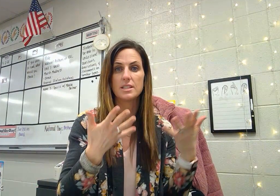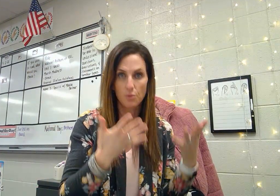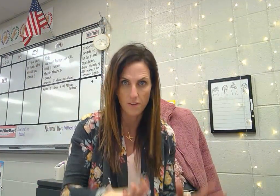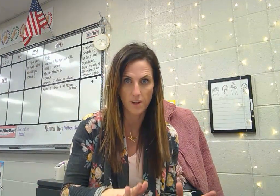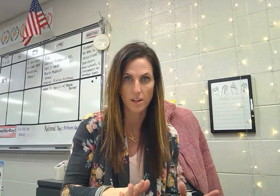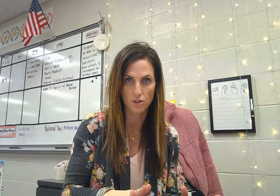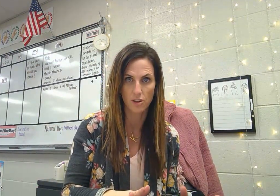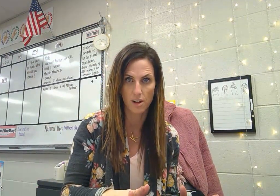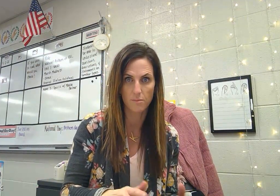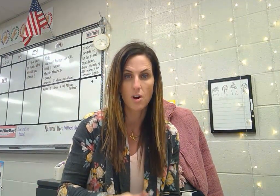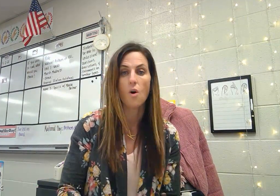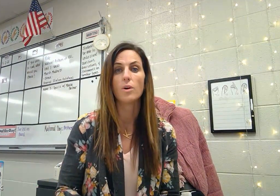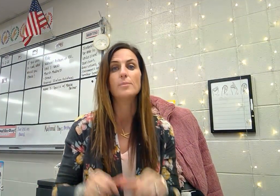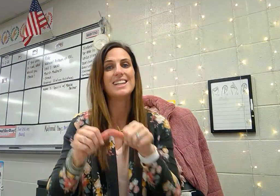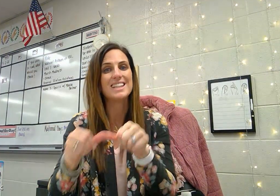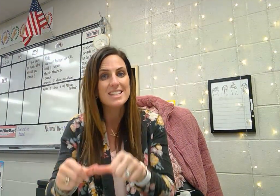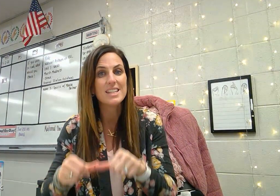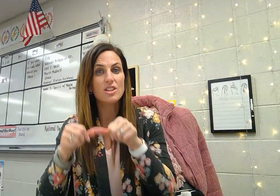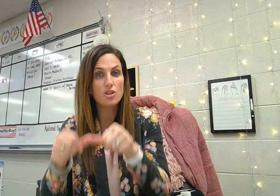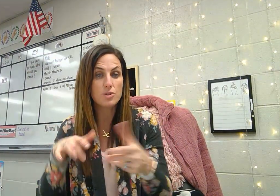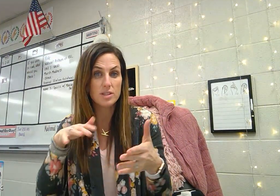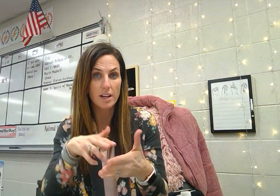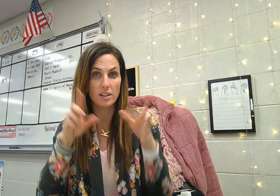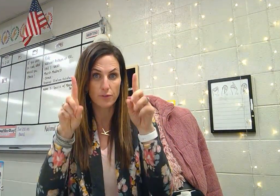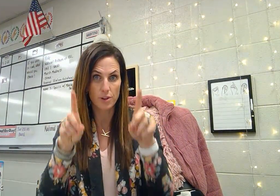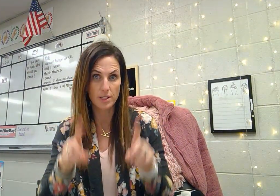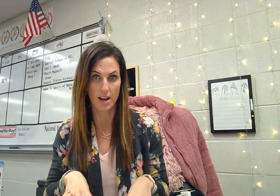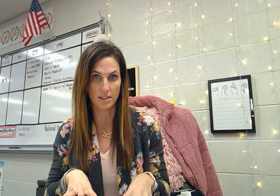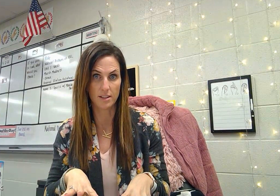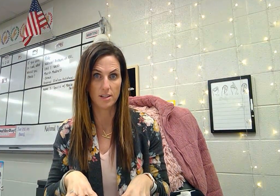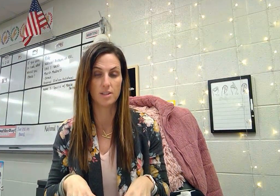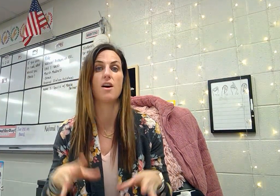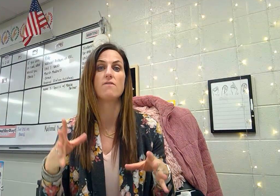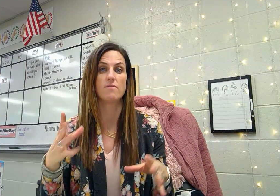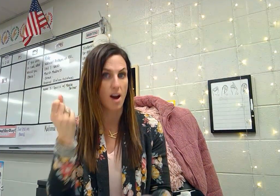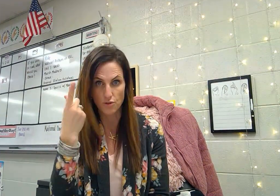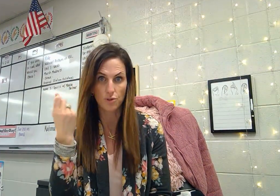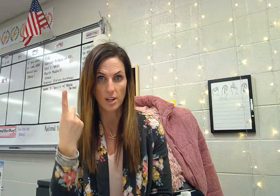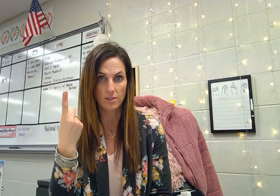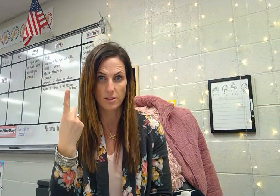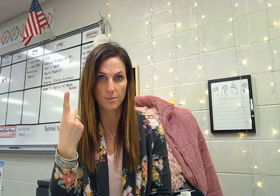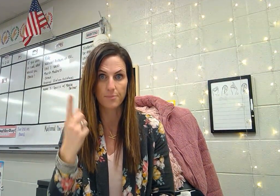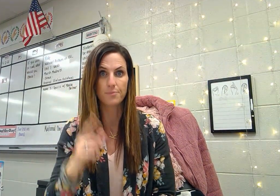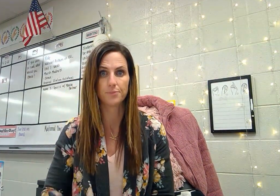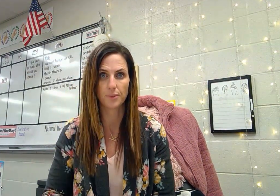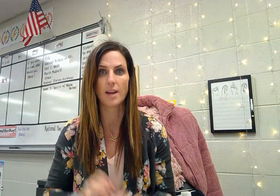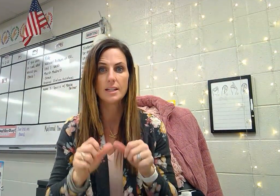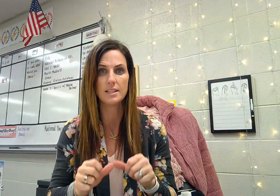until we finish them. Or I'm going to continue studying for the test until I understand. Okay,